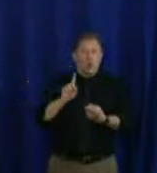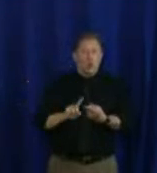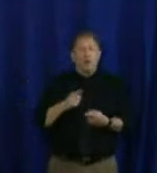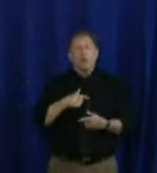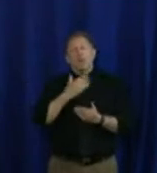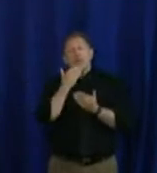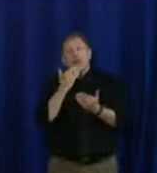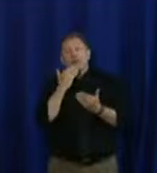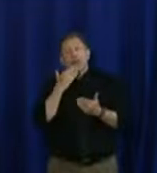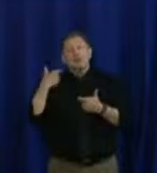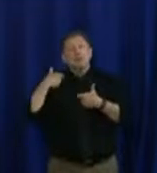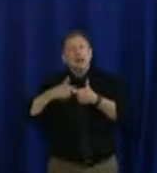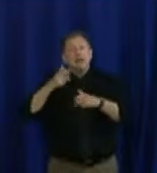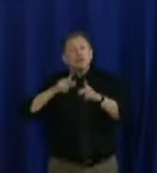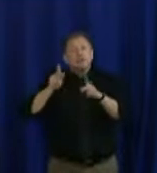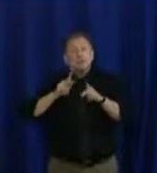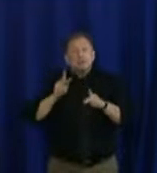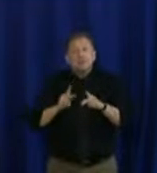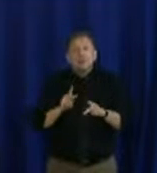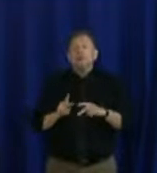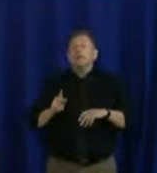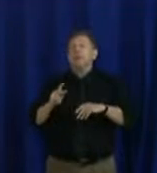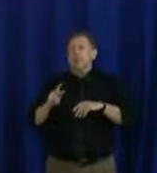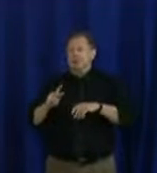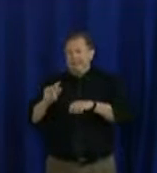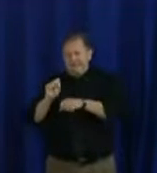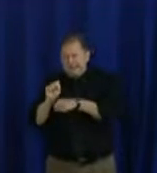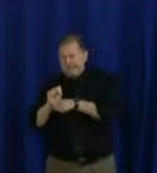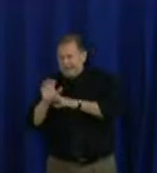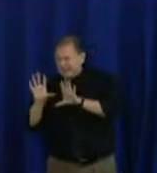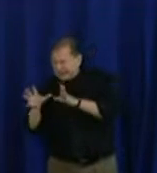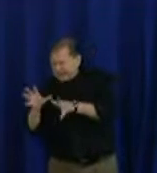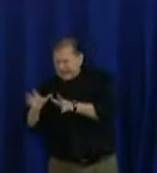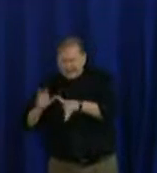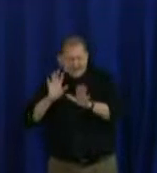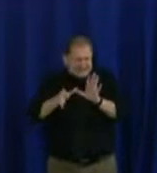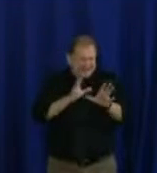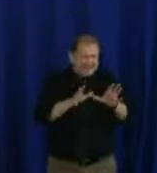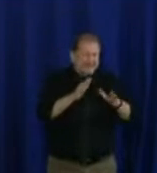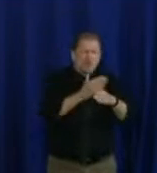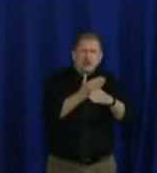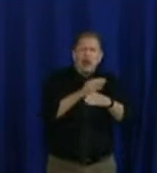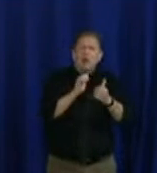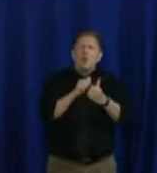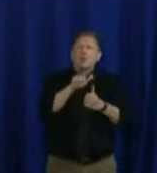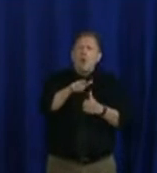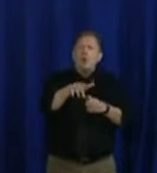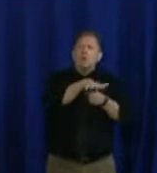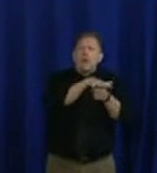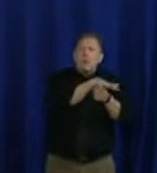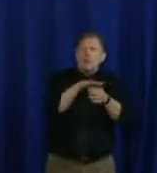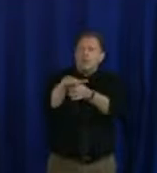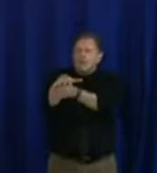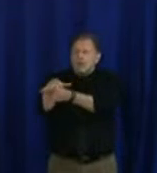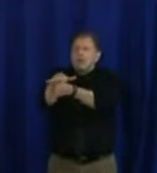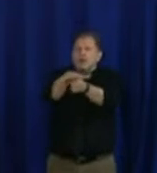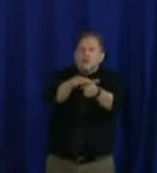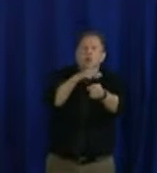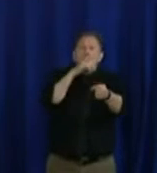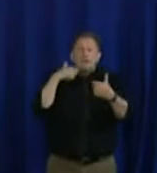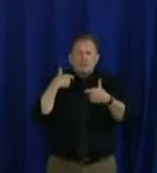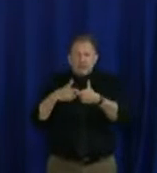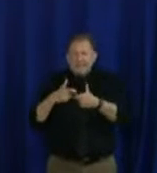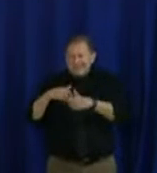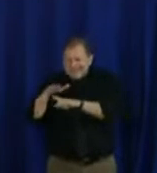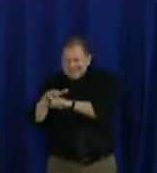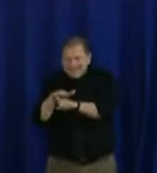that community that has been working so hard to control the disease, to get the message out, to push testing, to push investigation. And